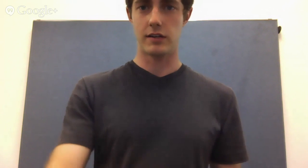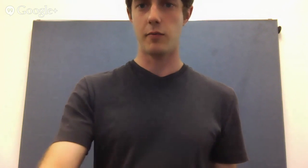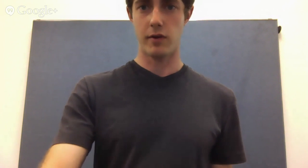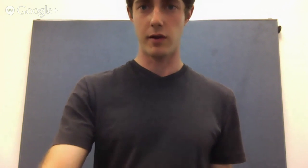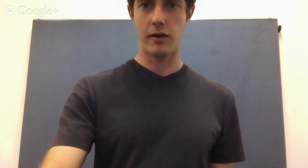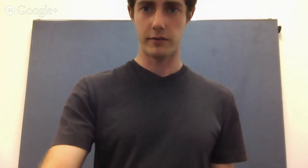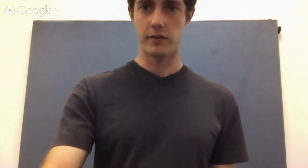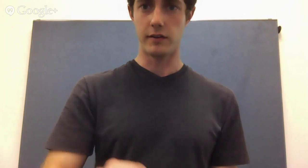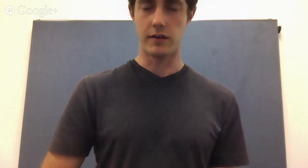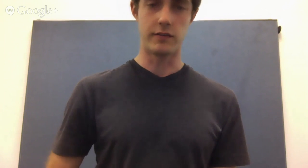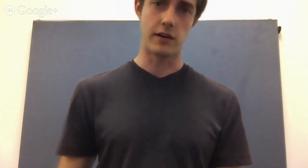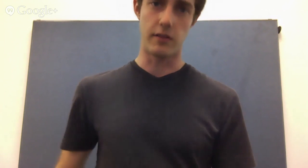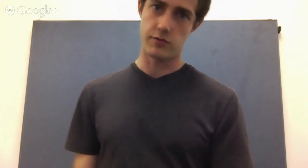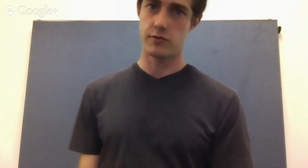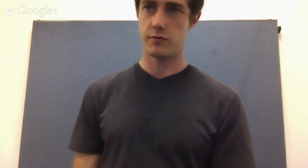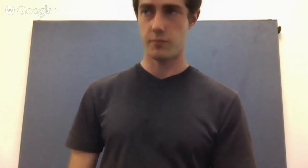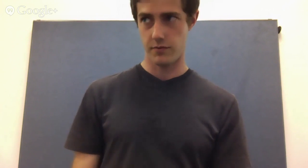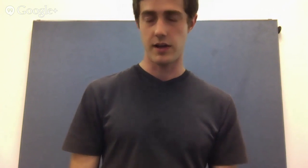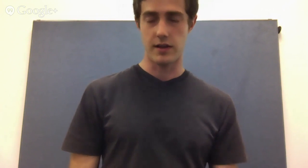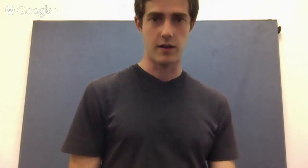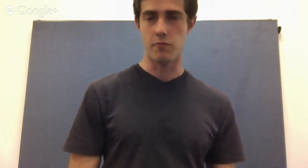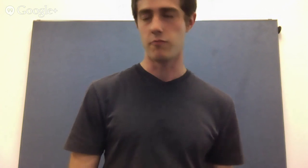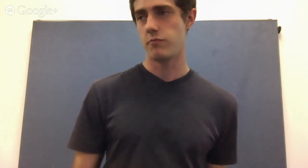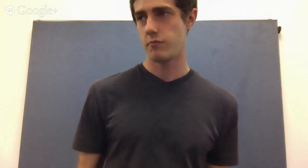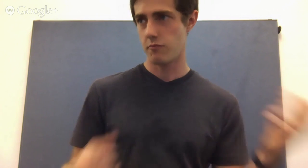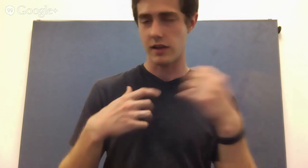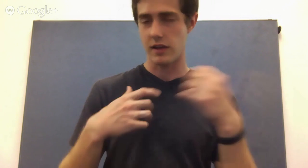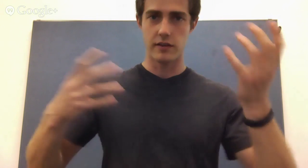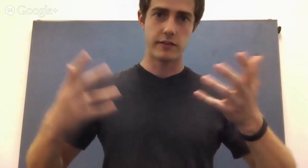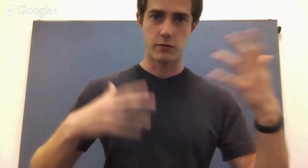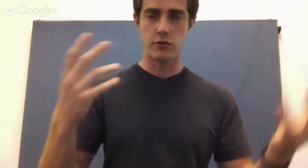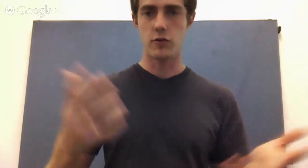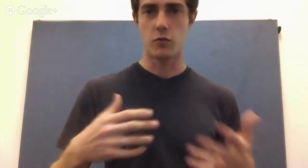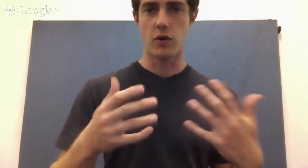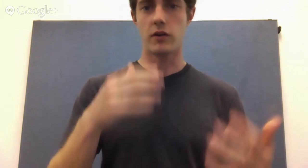copyright policy that doesn't acknowledge that I'm making this an original work and